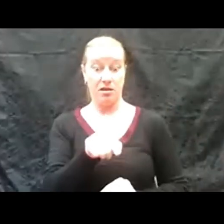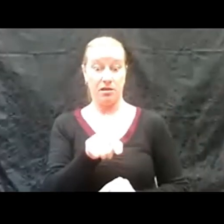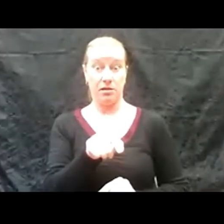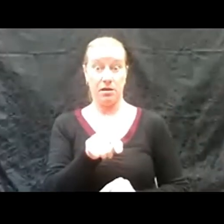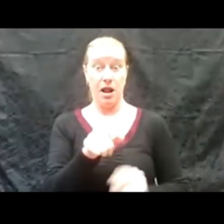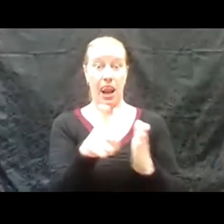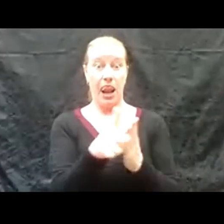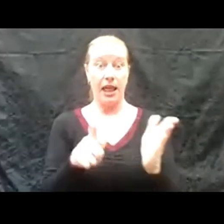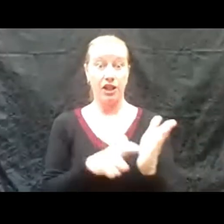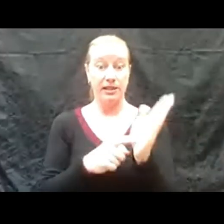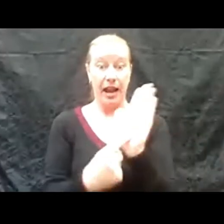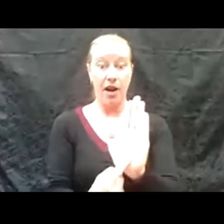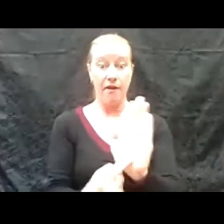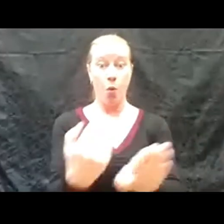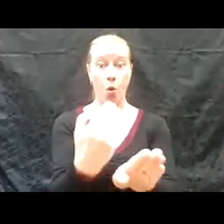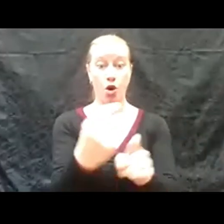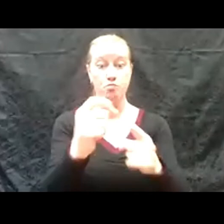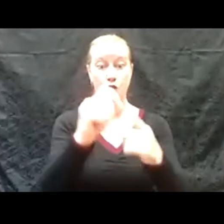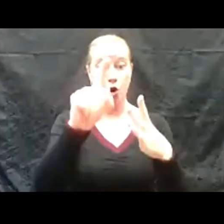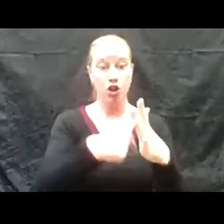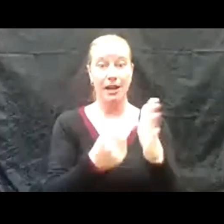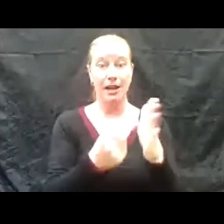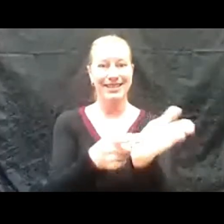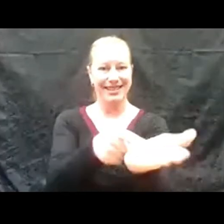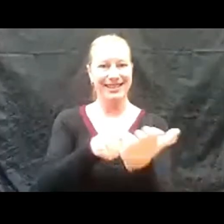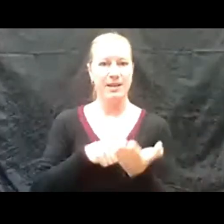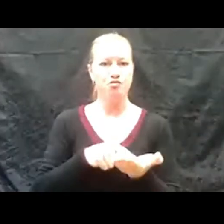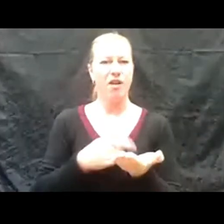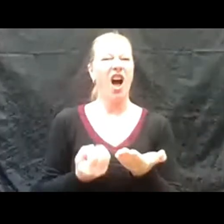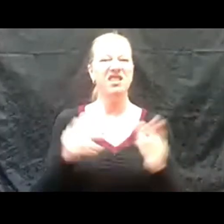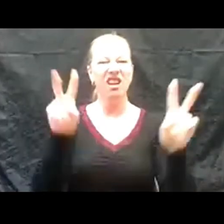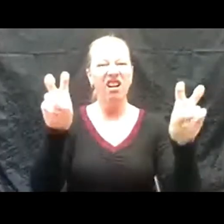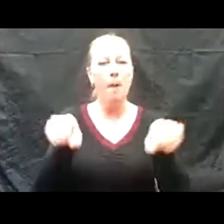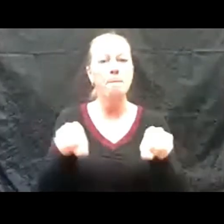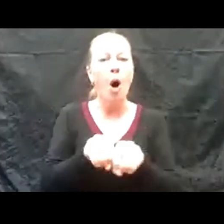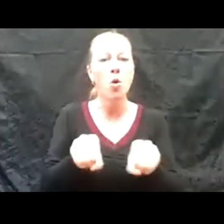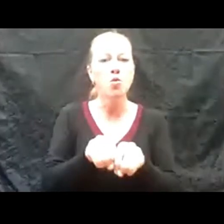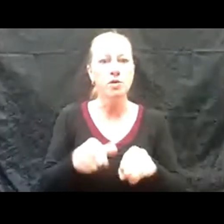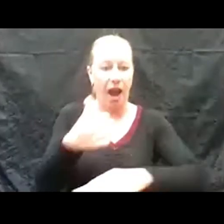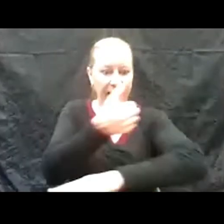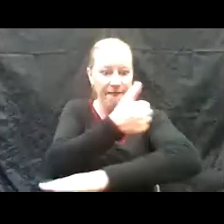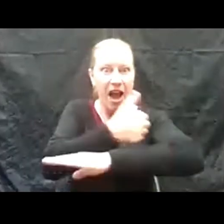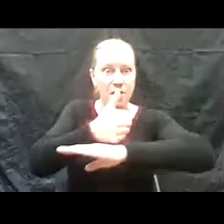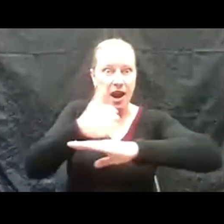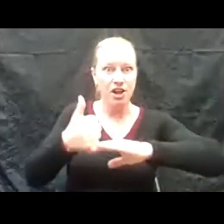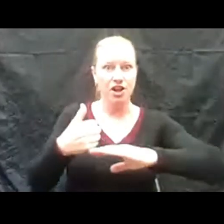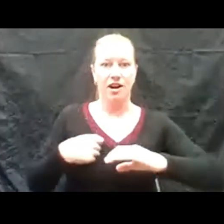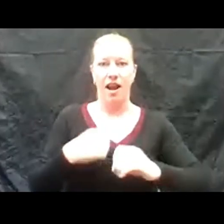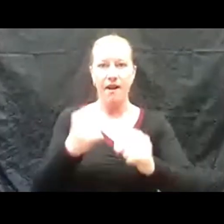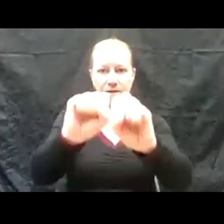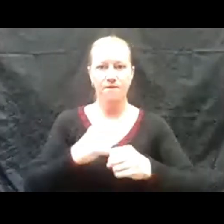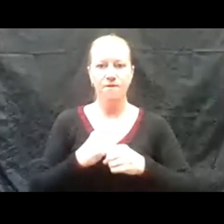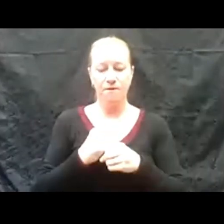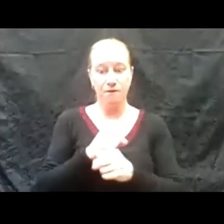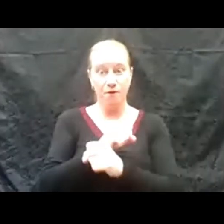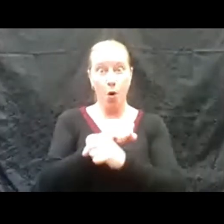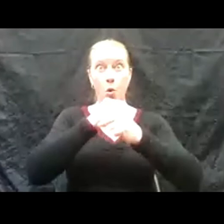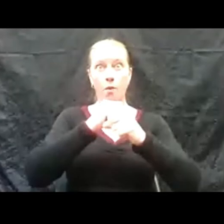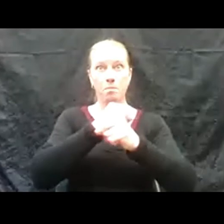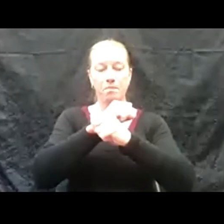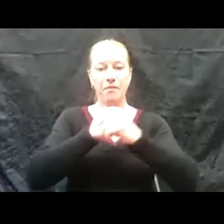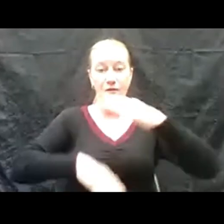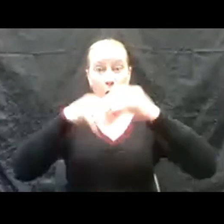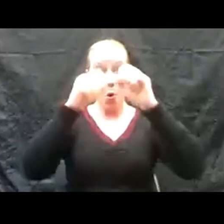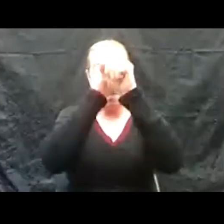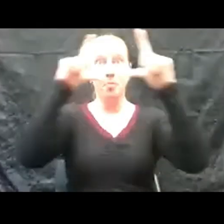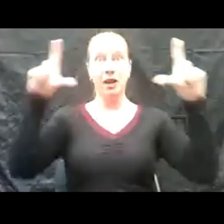been put together gives us the bones. It doesn't give us the whole picture. It gives us really strong bones, or foundations, Warren,